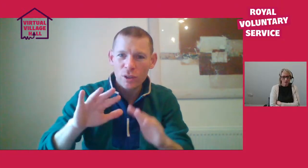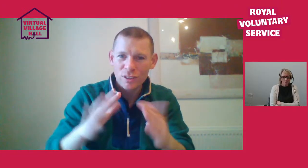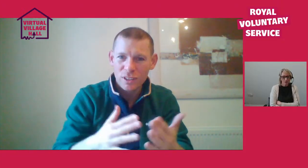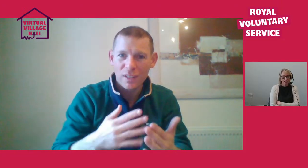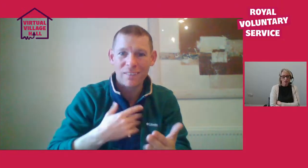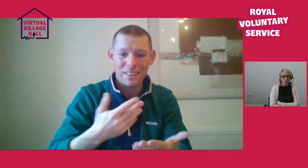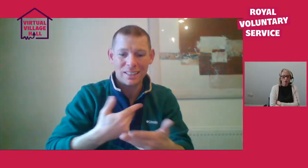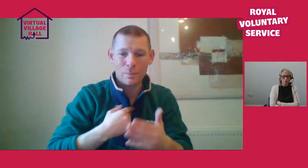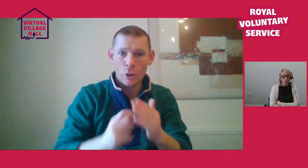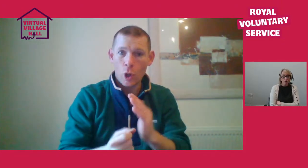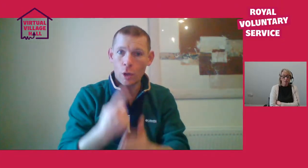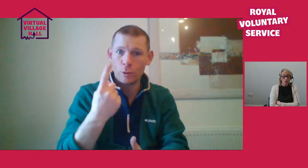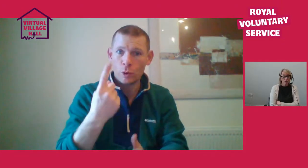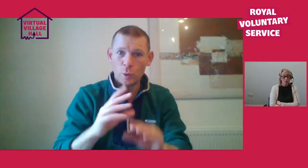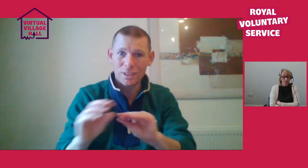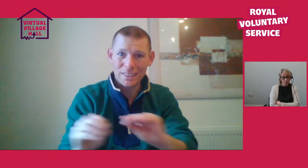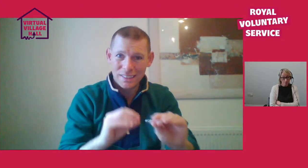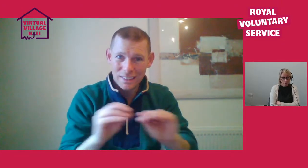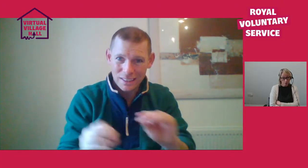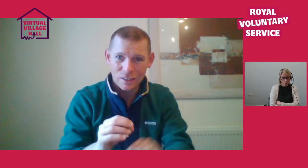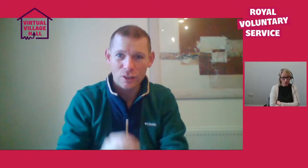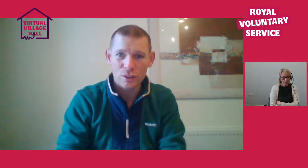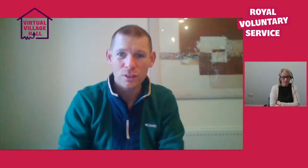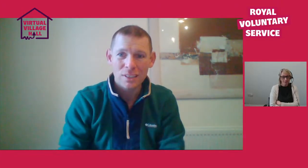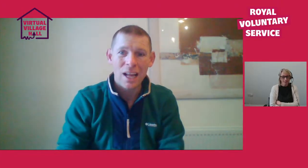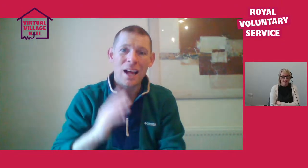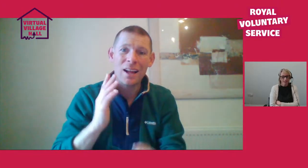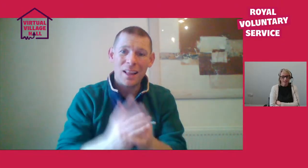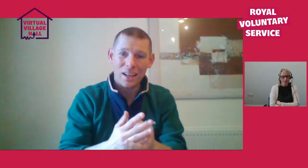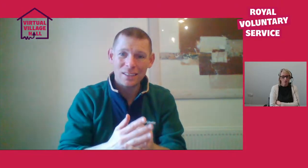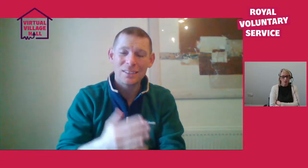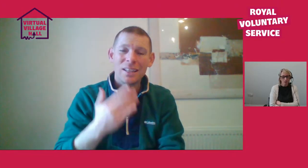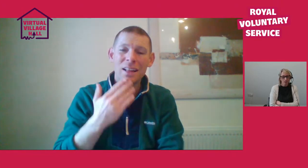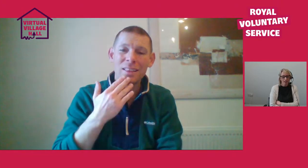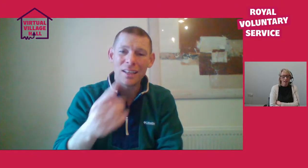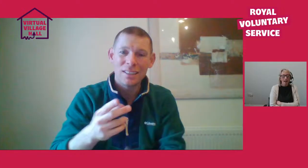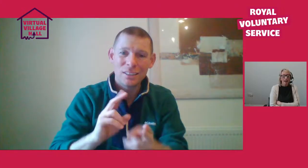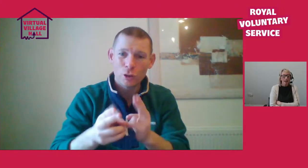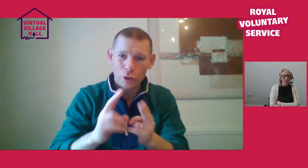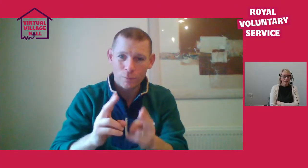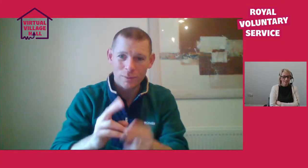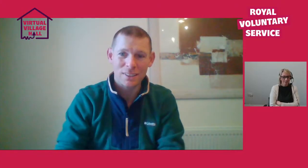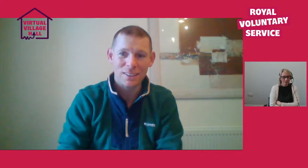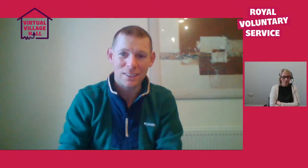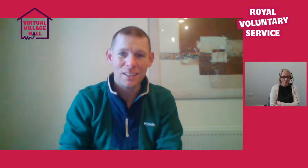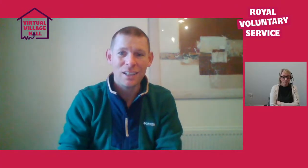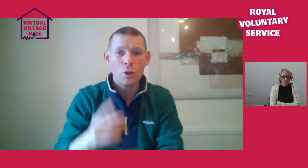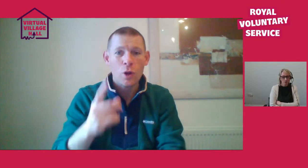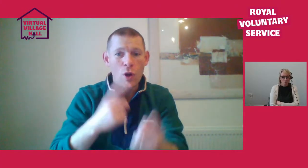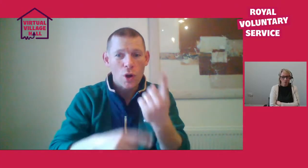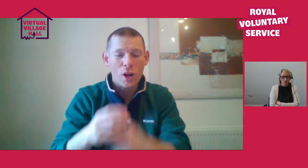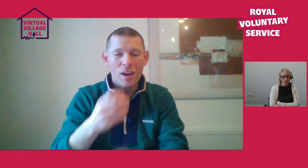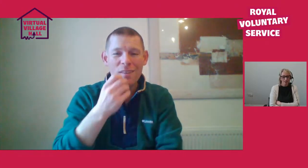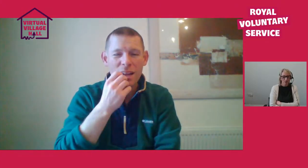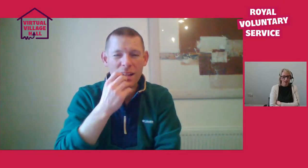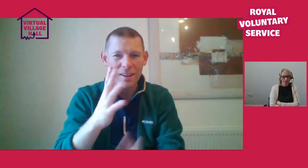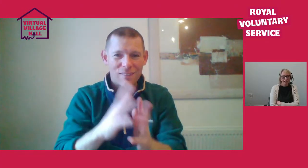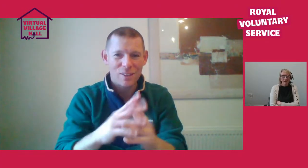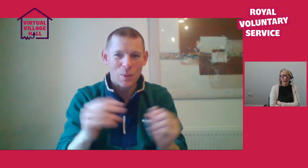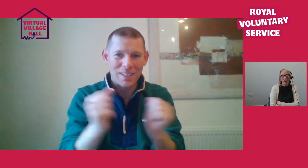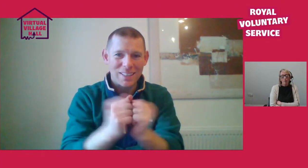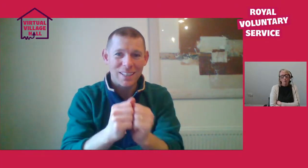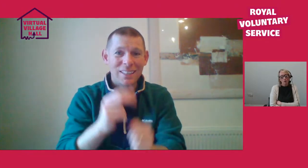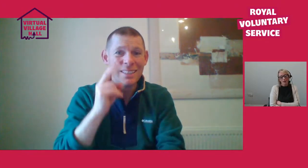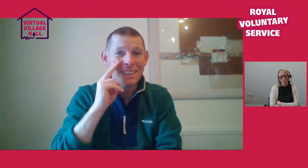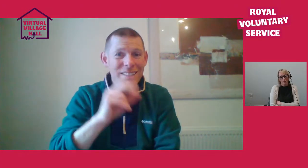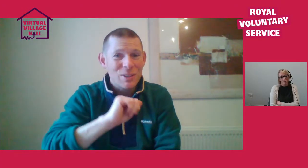so valued. Thank you, Royal Voluntary Service, for giving me the opportunity to teach sign language. And lastly, thank you to the interpreter as well.